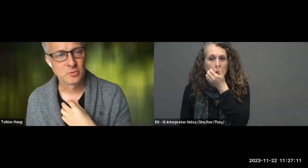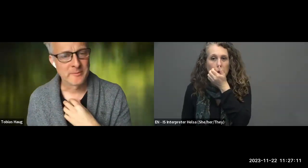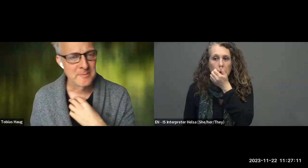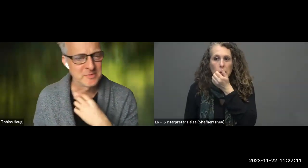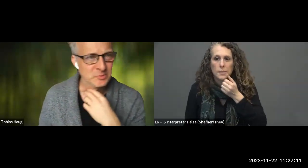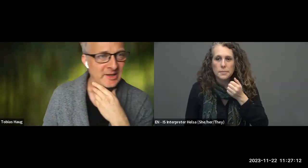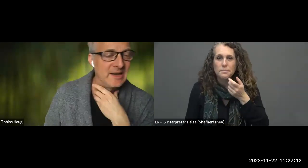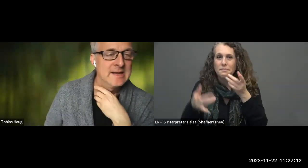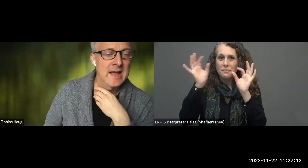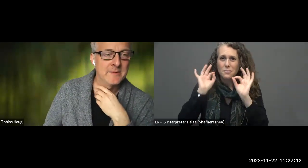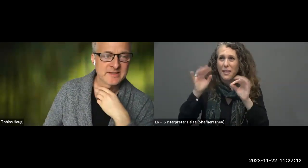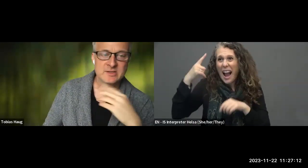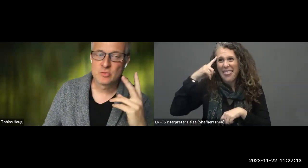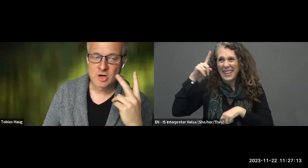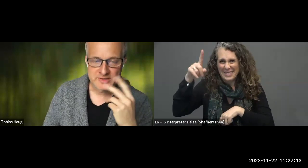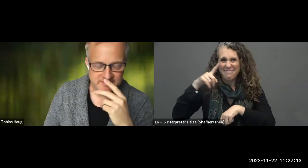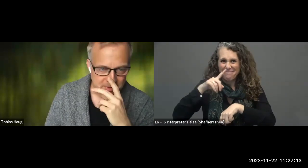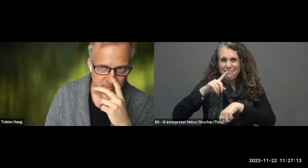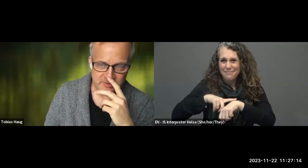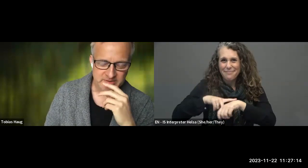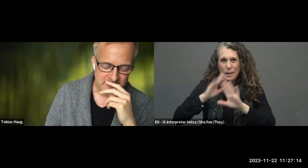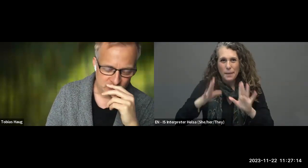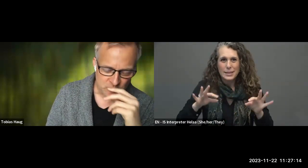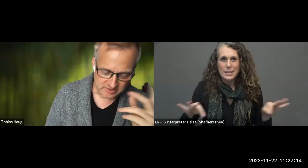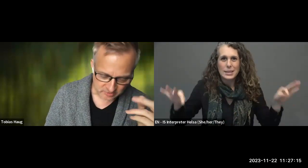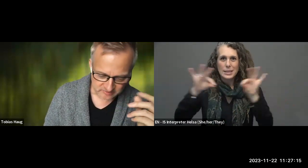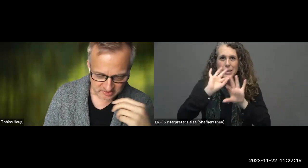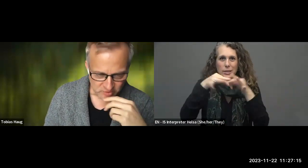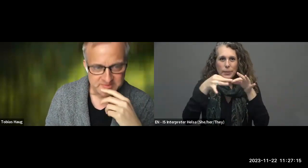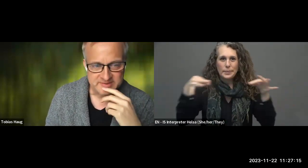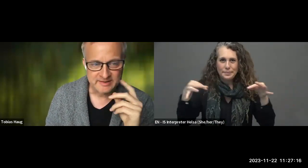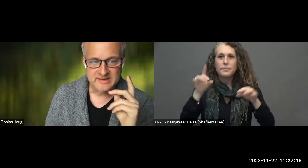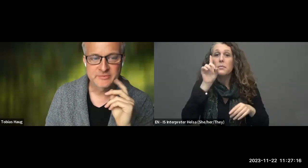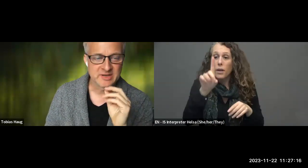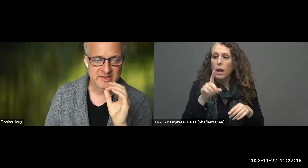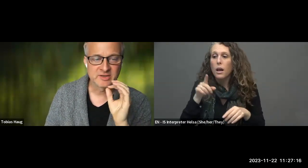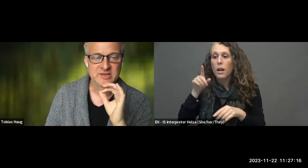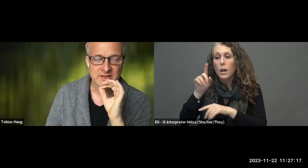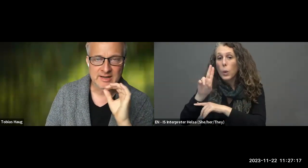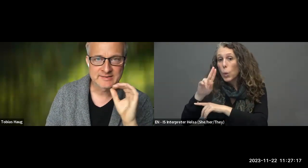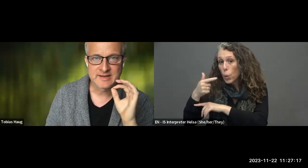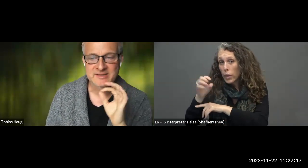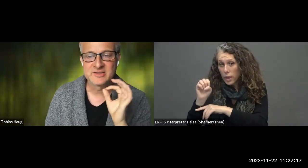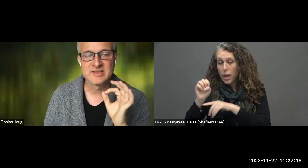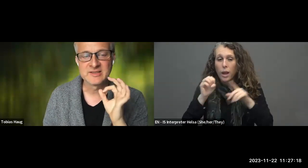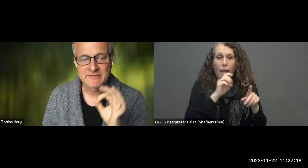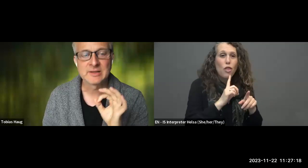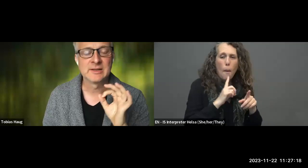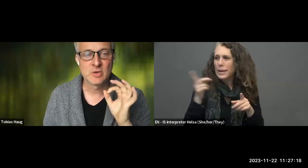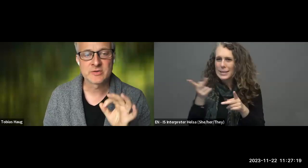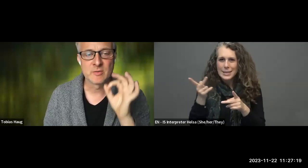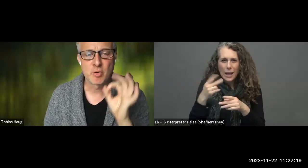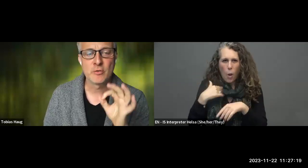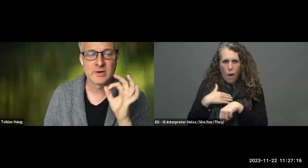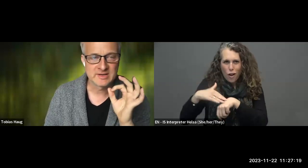All right, I think we have to wrap up soon, right? Just two comments about what Uta and also what Thomas was saying. As for the SRT, I guess the